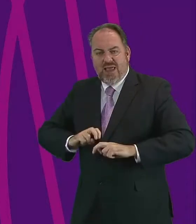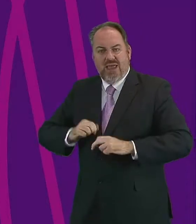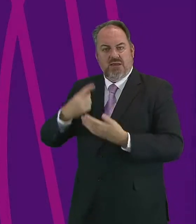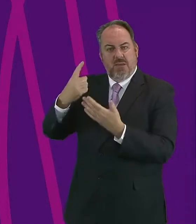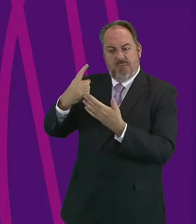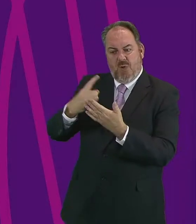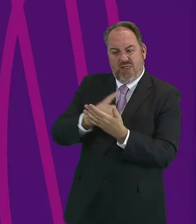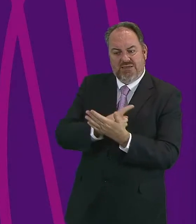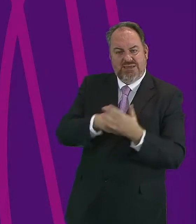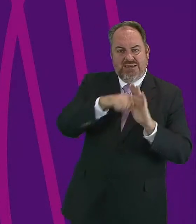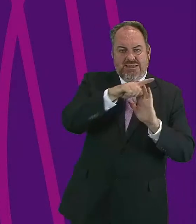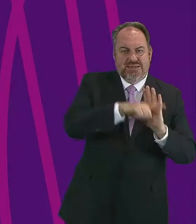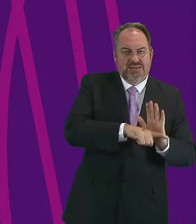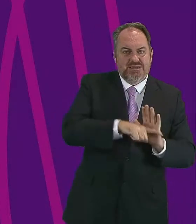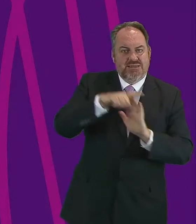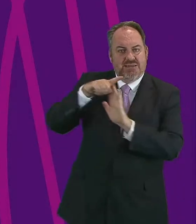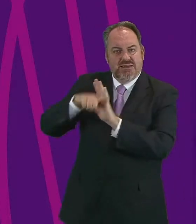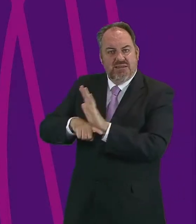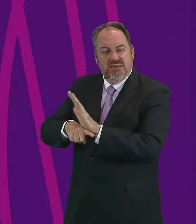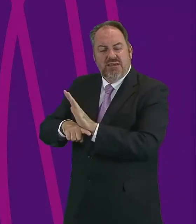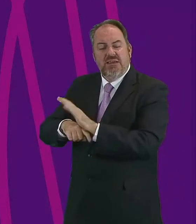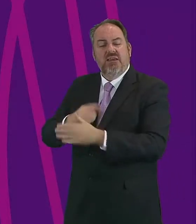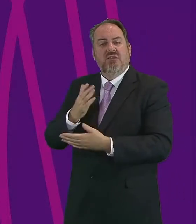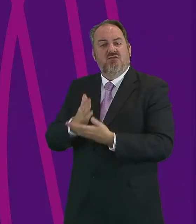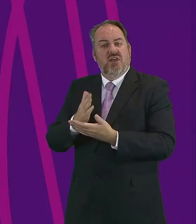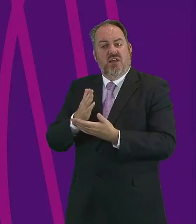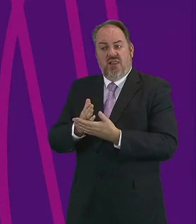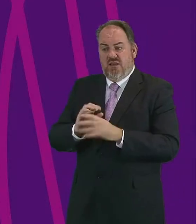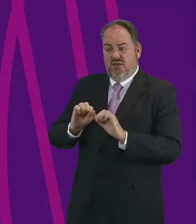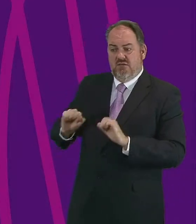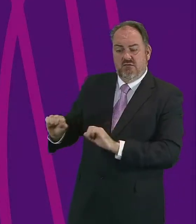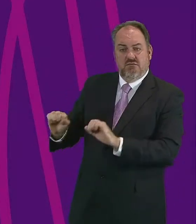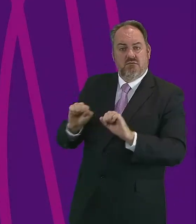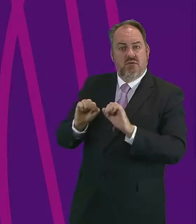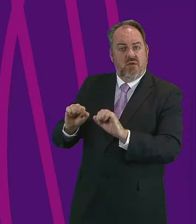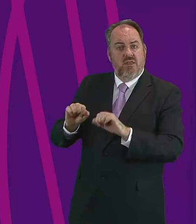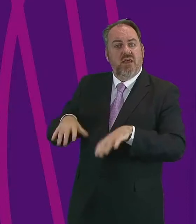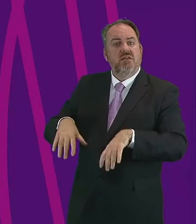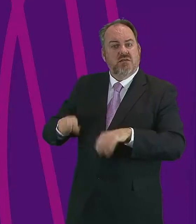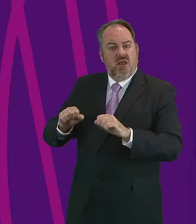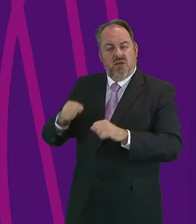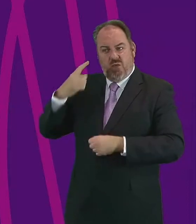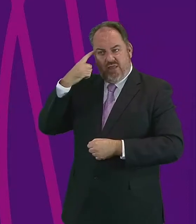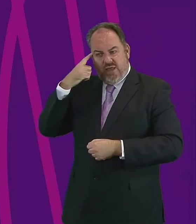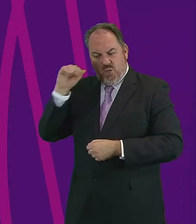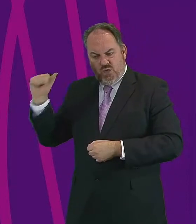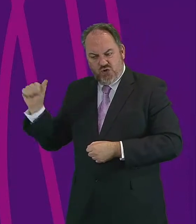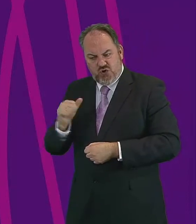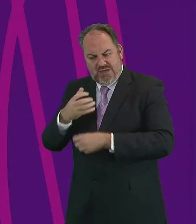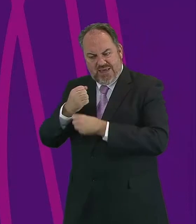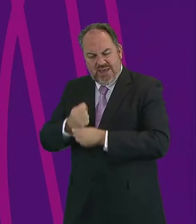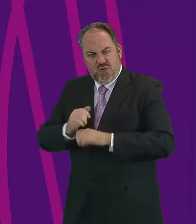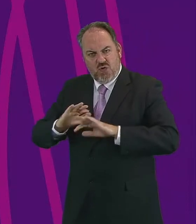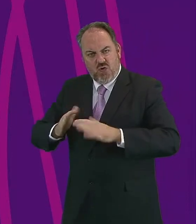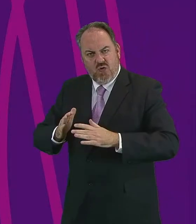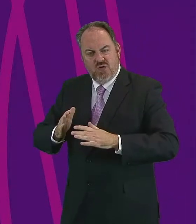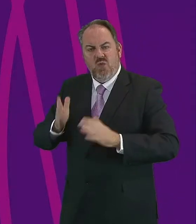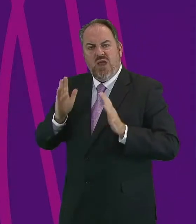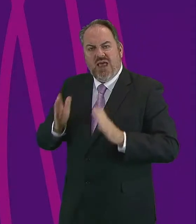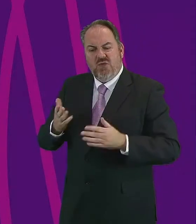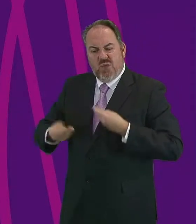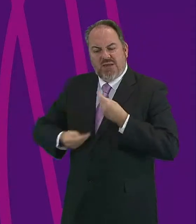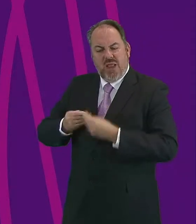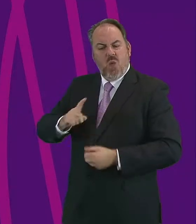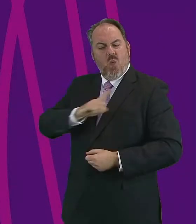about their areas within the bills. It starts with the assumption that they have to justify the continued presence